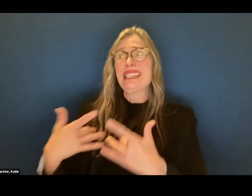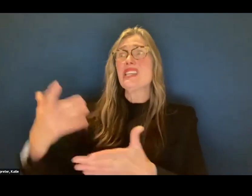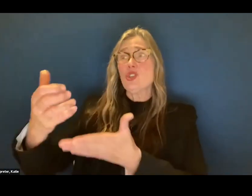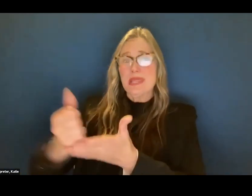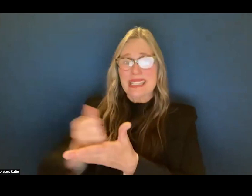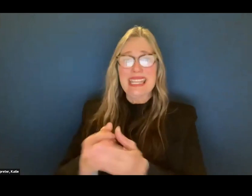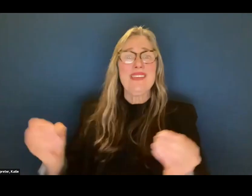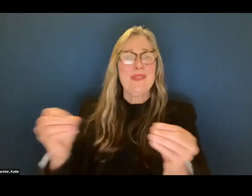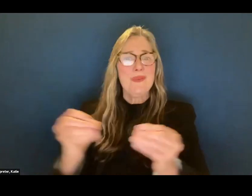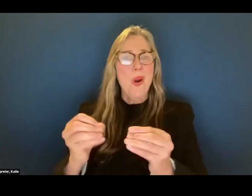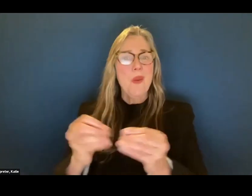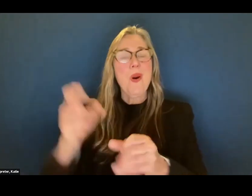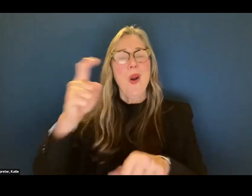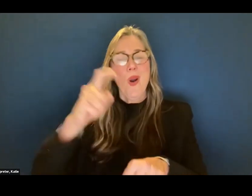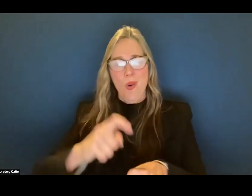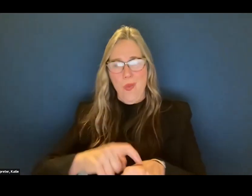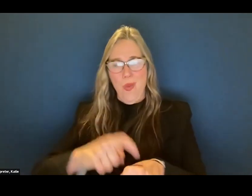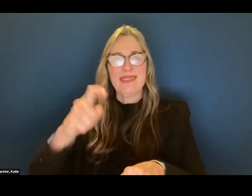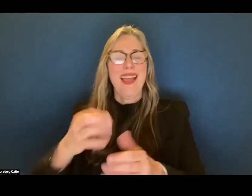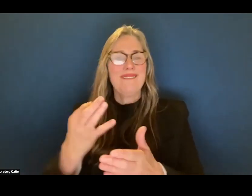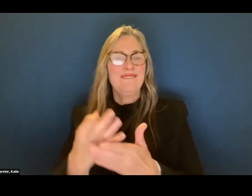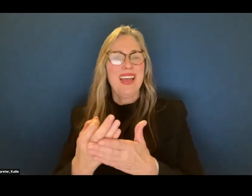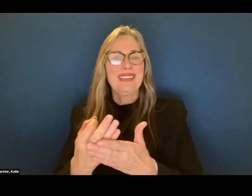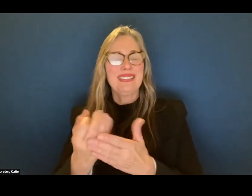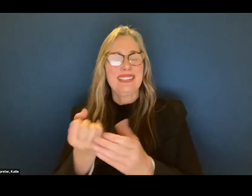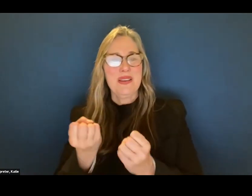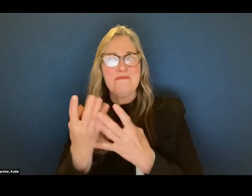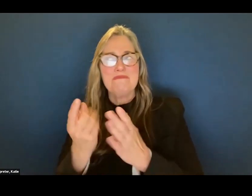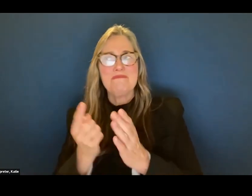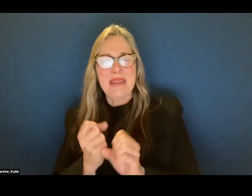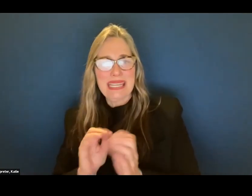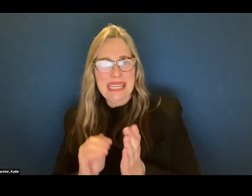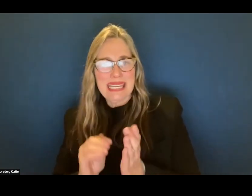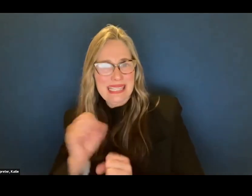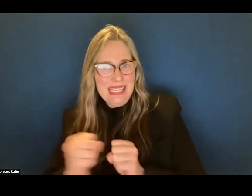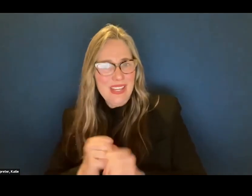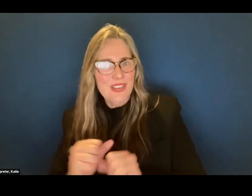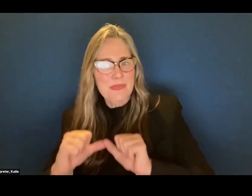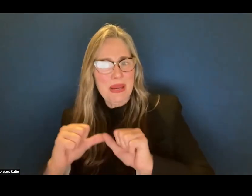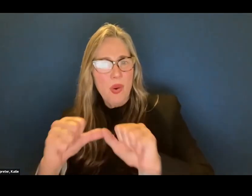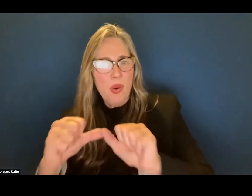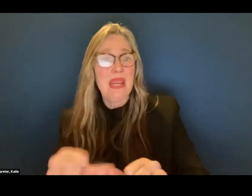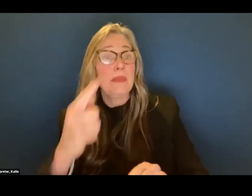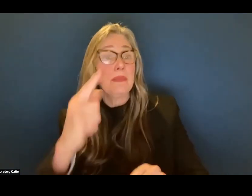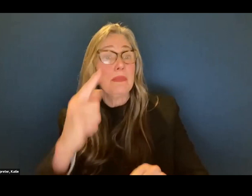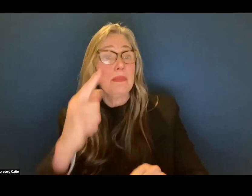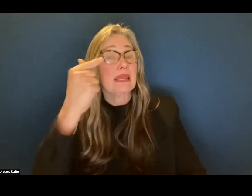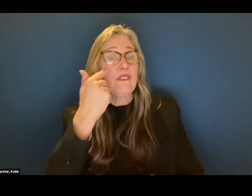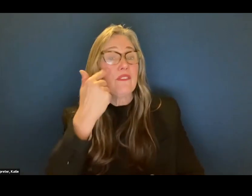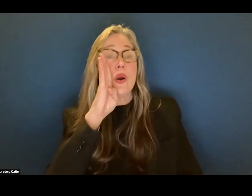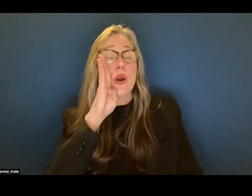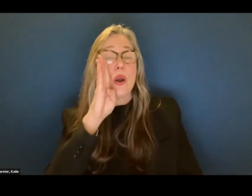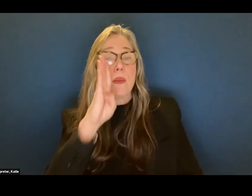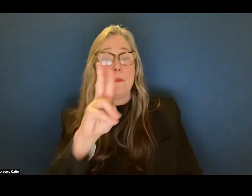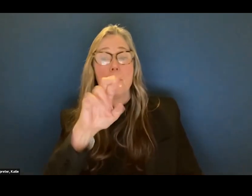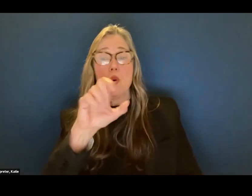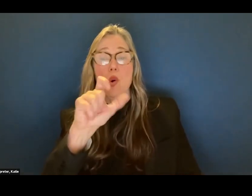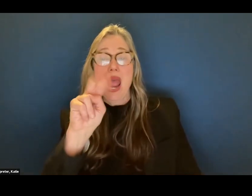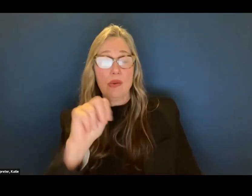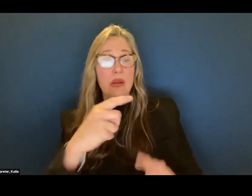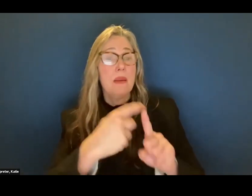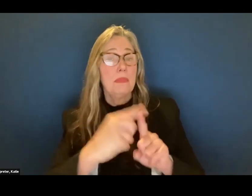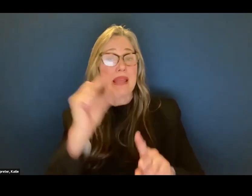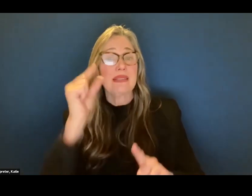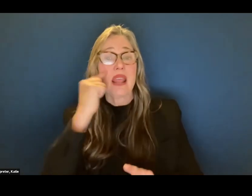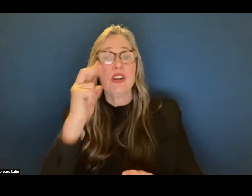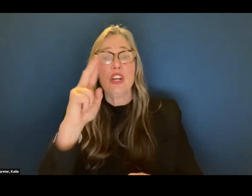one-time funds in years and years and years, because Governor Brown and also Governor Newsom like to